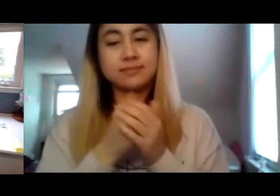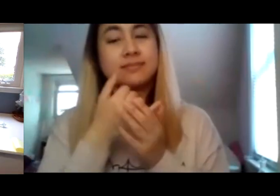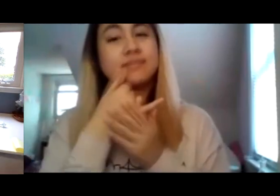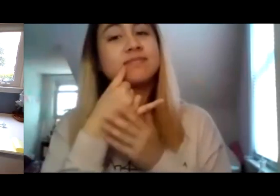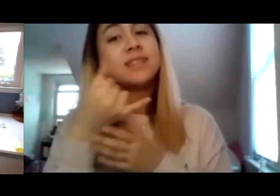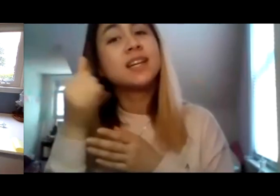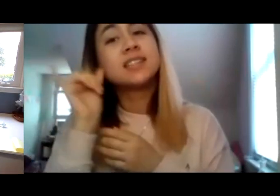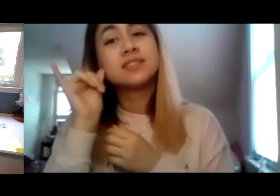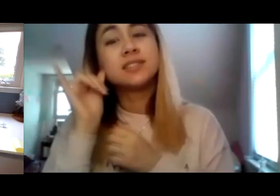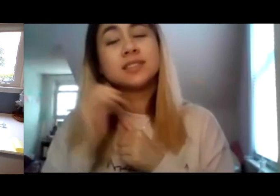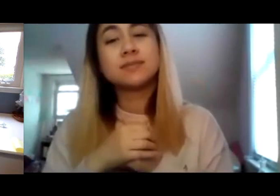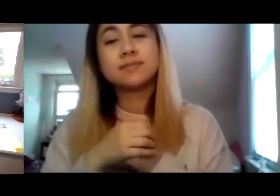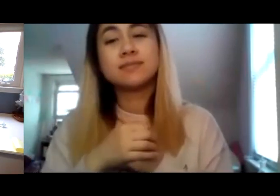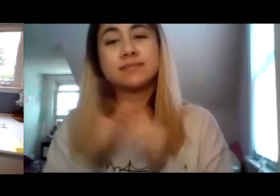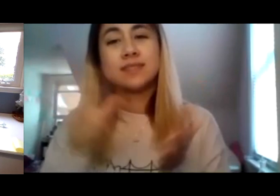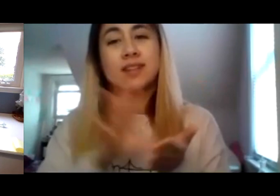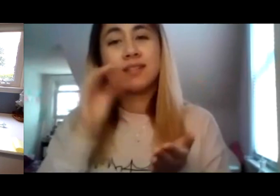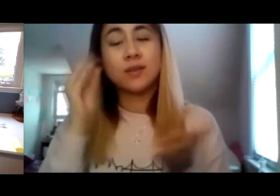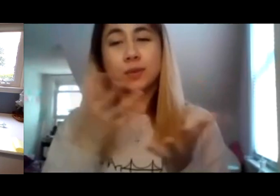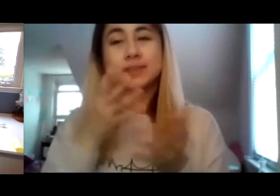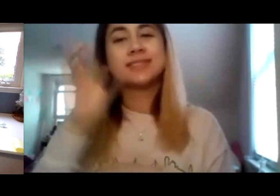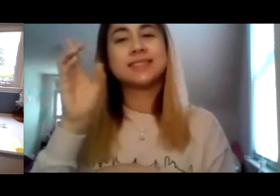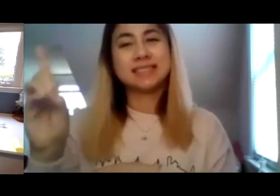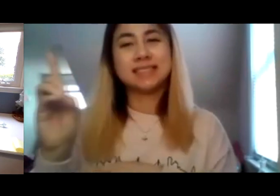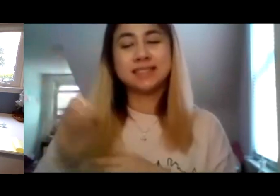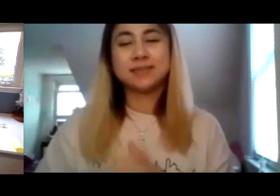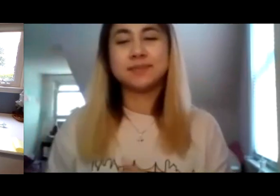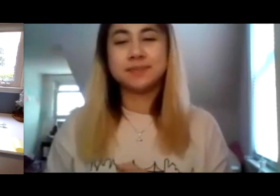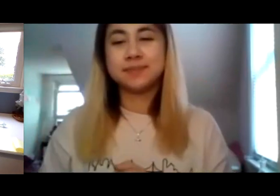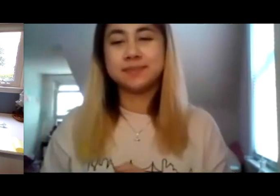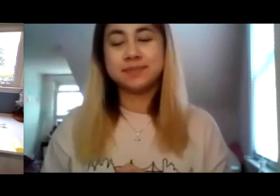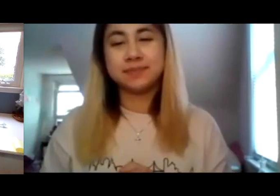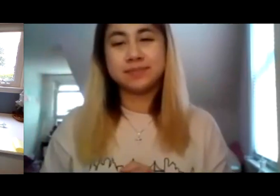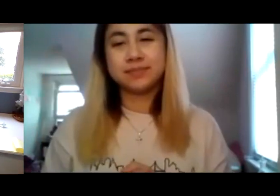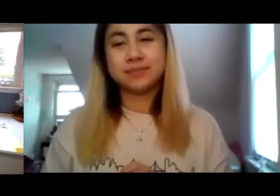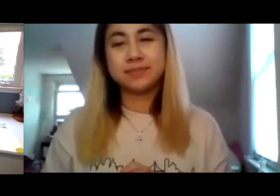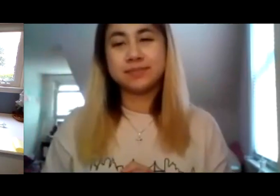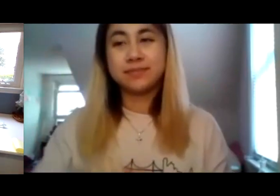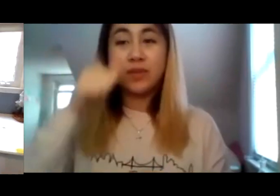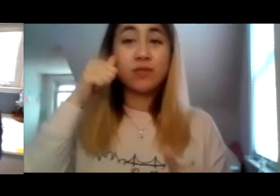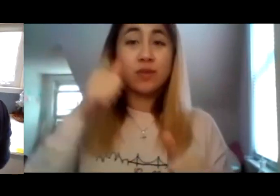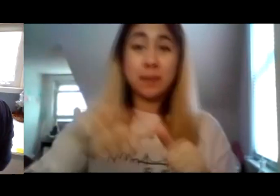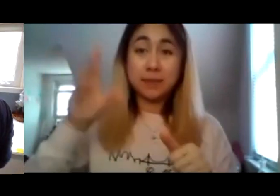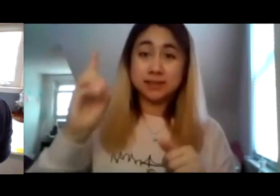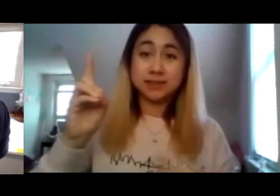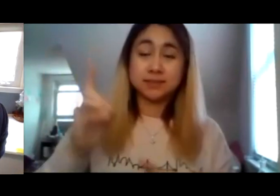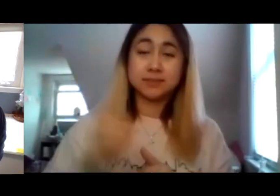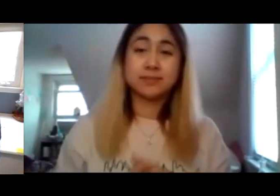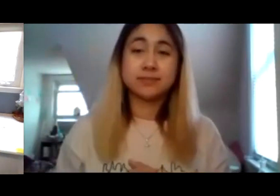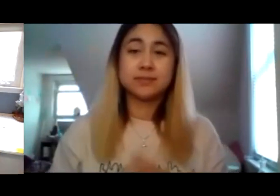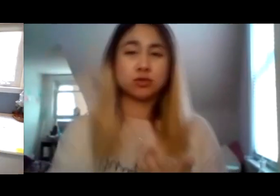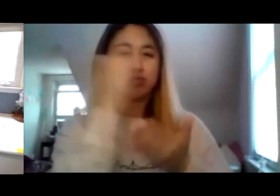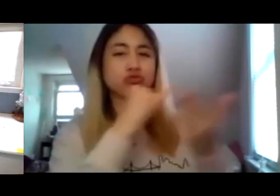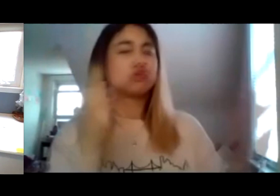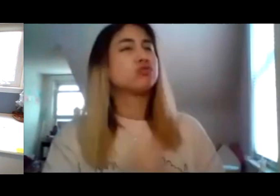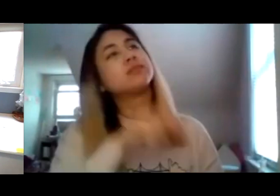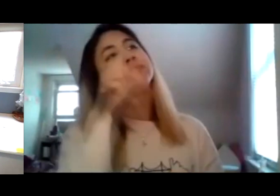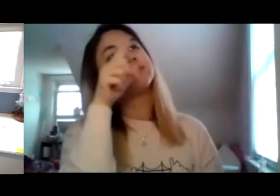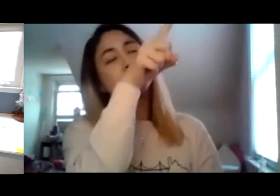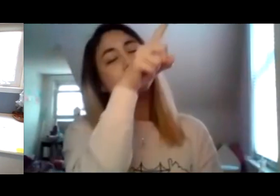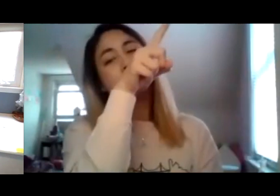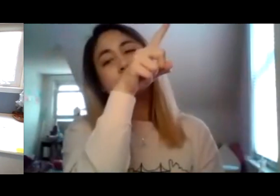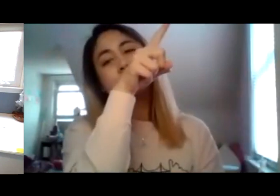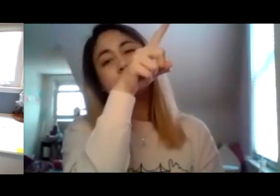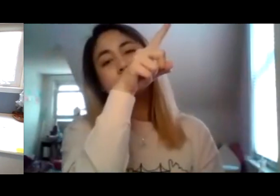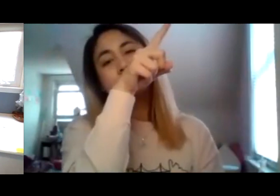Yesterday, we learned our letter D. Okay. So remember our D. We draw it in the air. We take our pointing